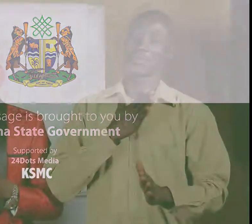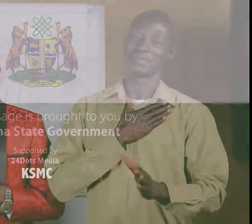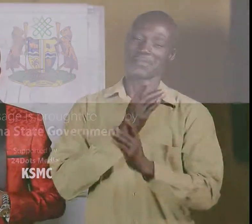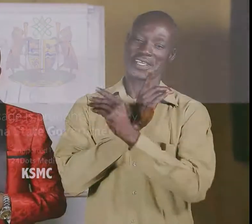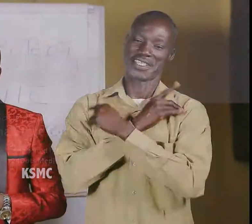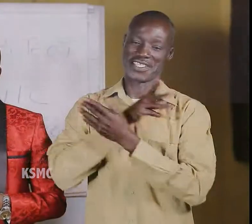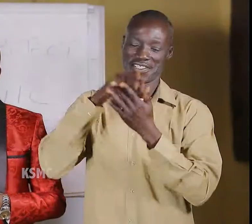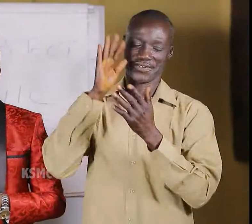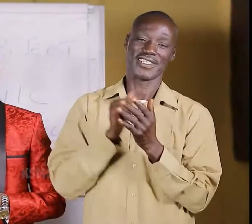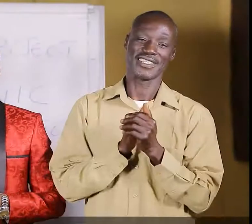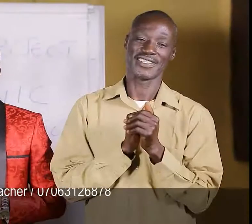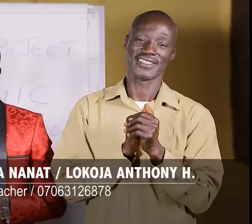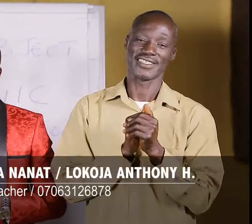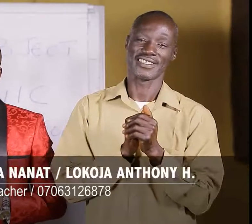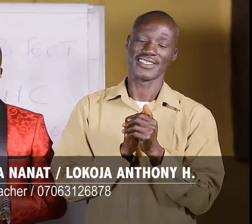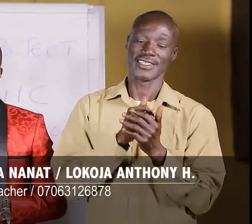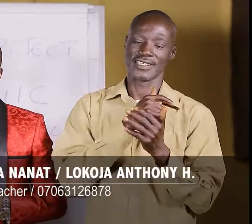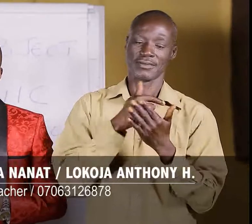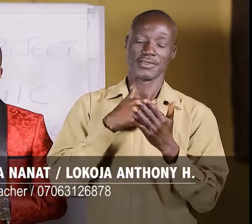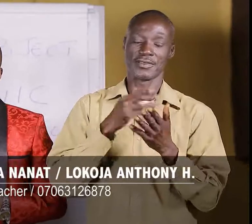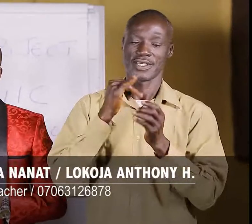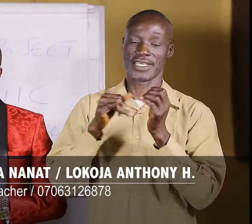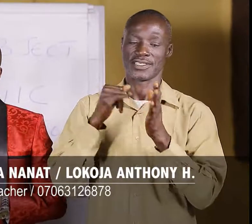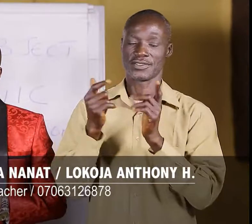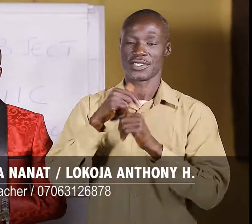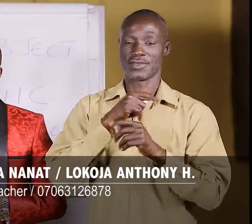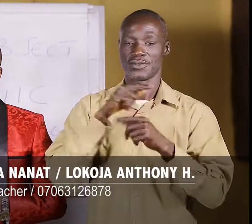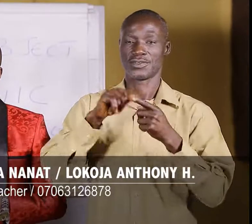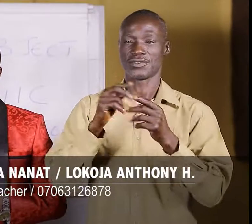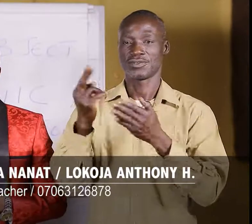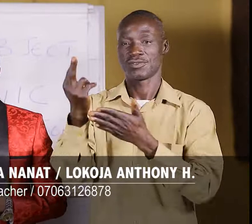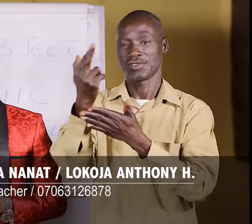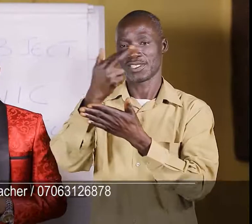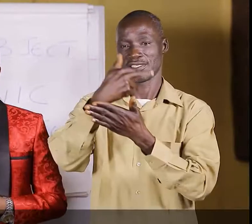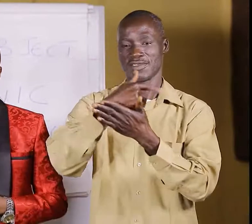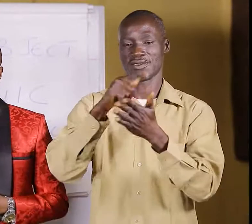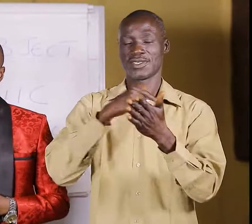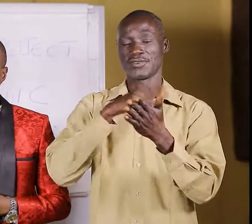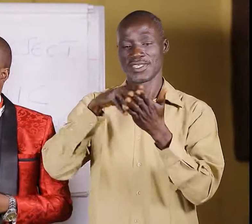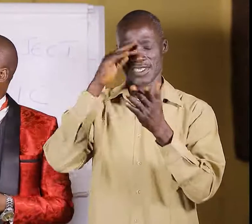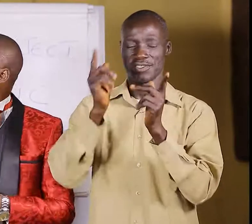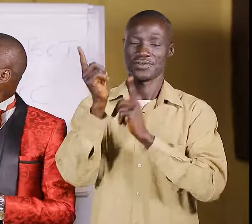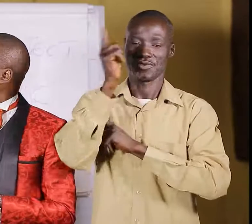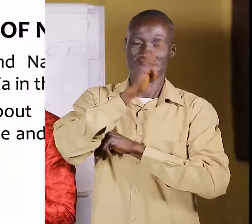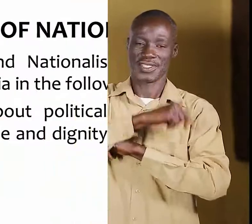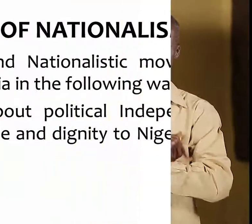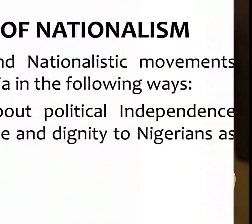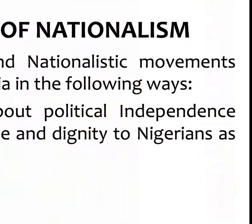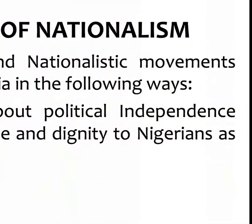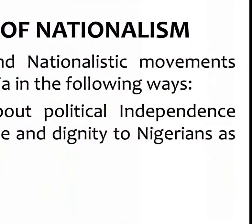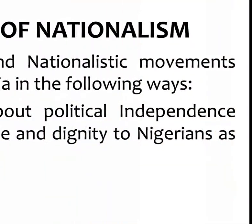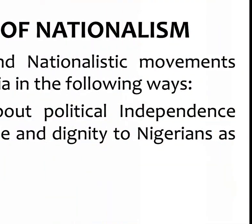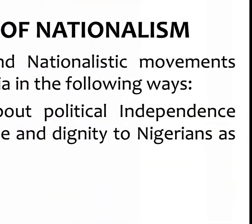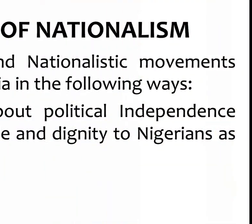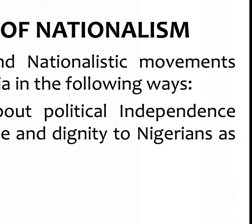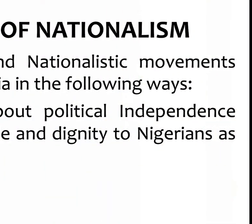My dear students, before we end today's lesson, we will do a recap of what we learned today. We looked at